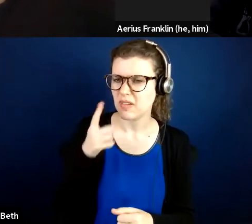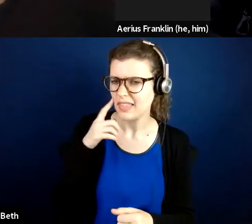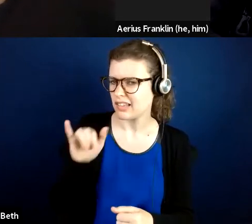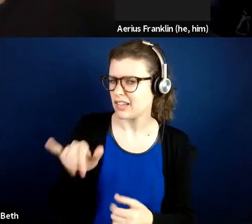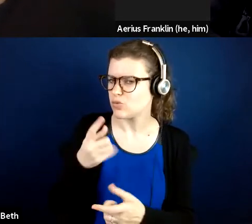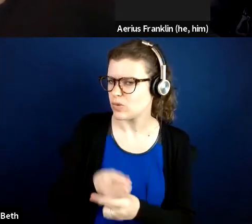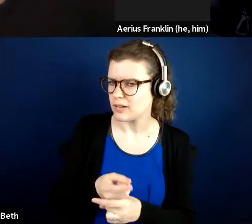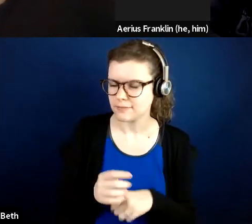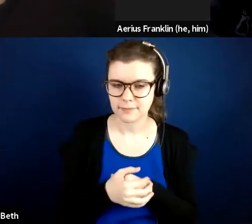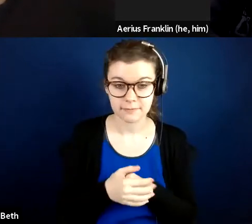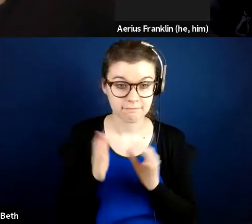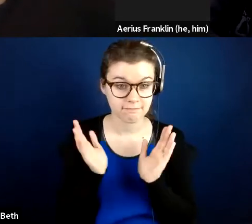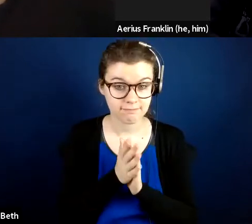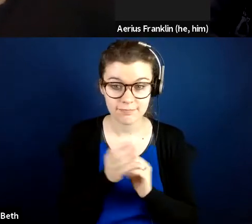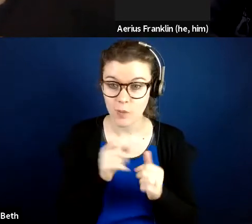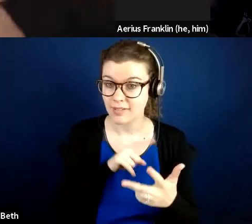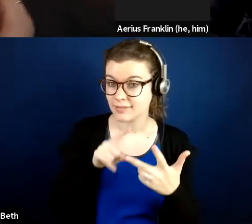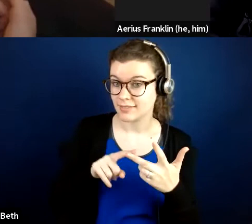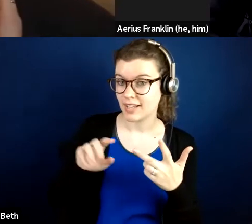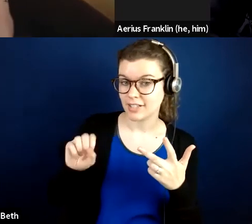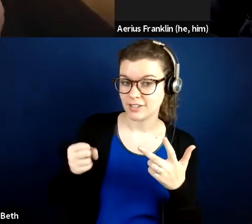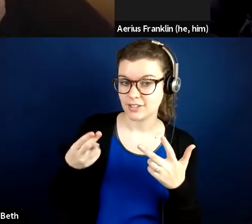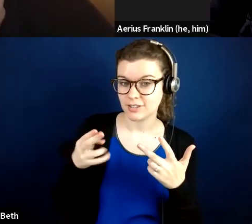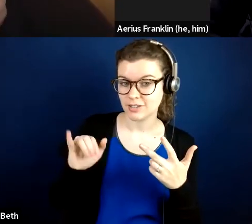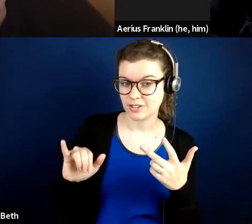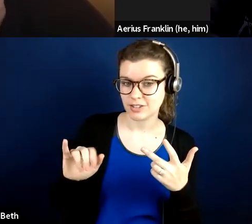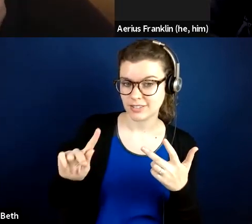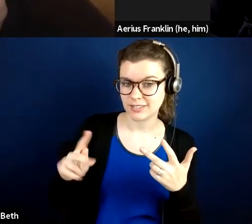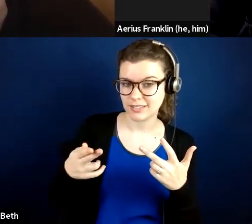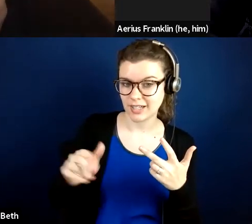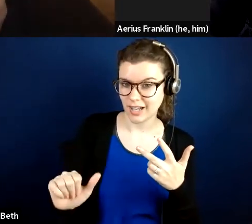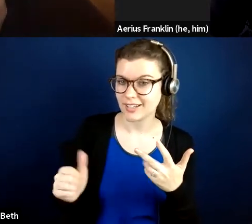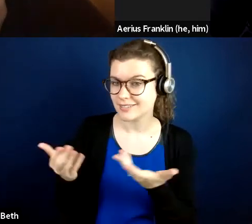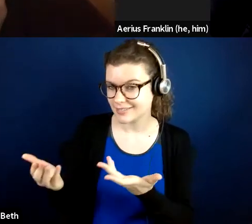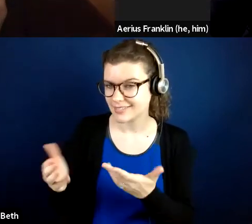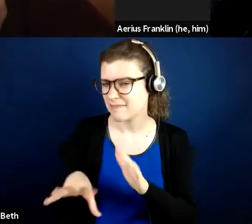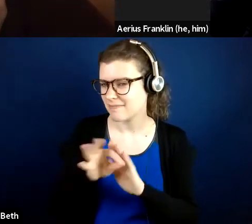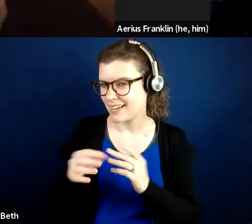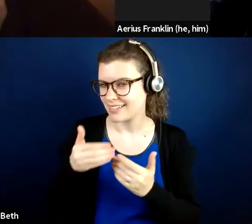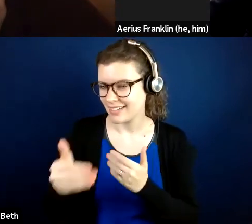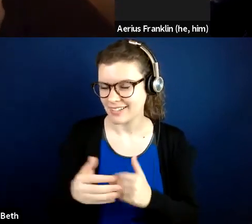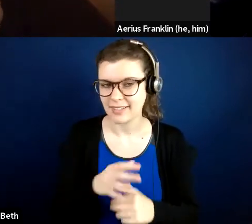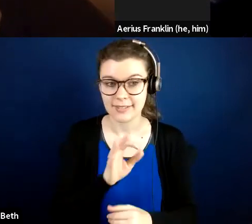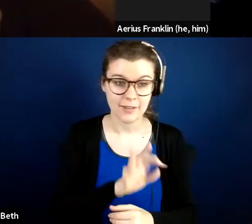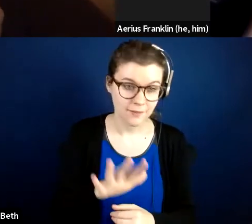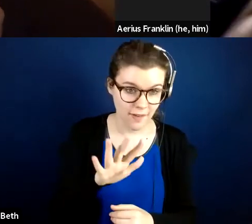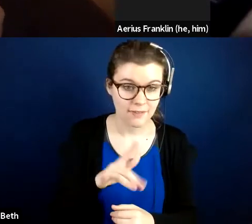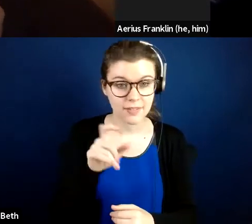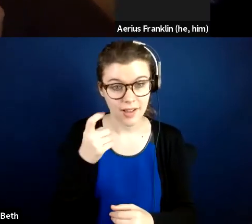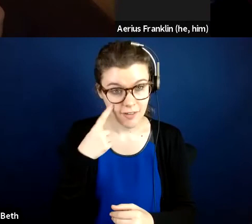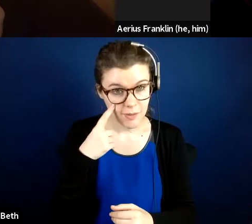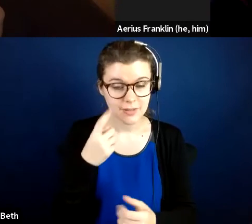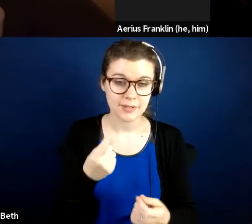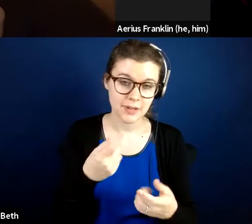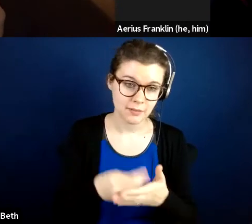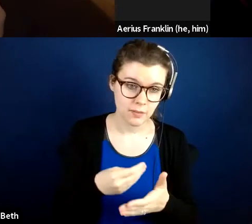Okay, Shika, let's have you pick the next category. We still have working 9 to 5, government, spending my money, hear, see, speak,